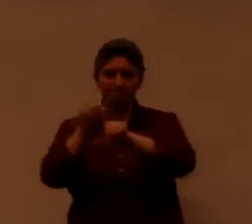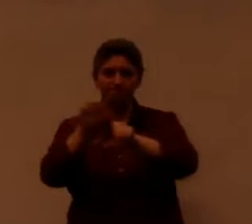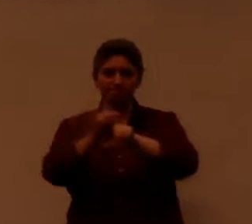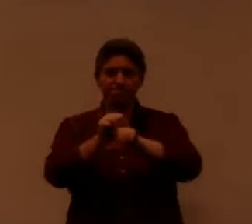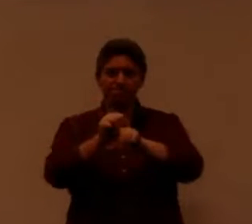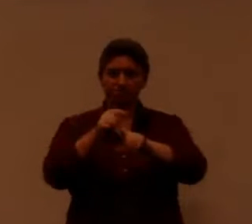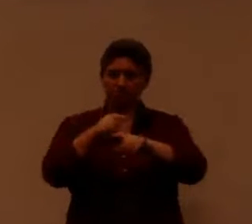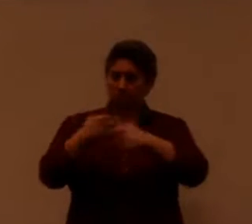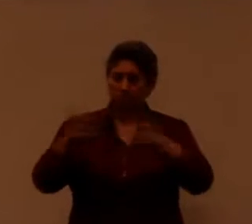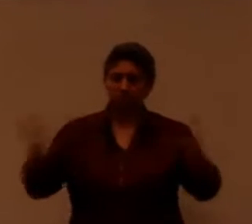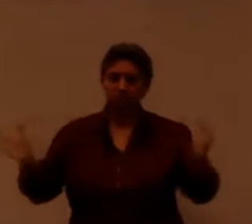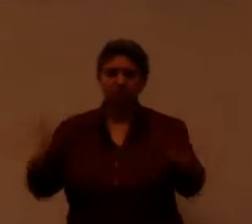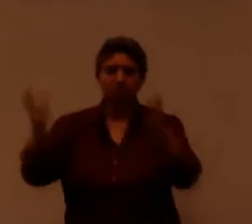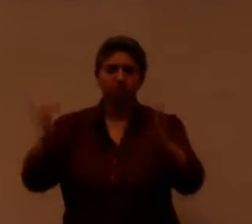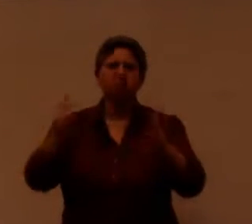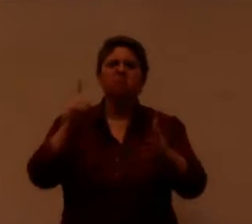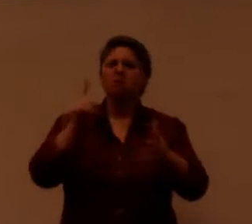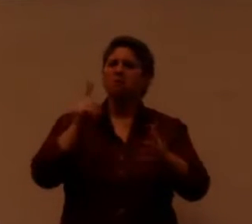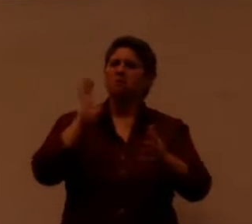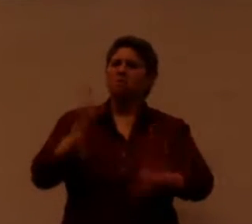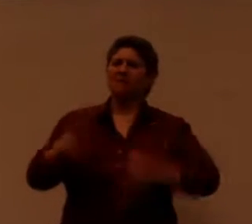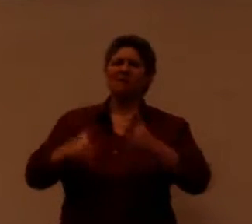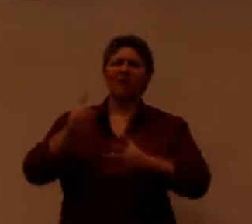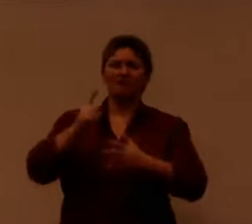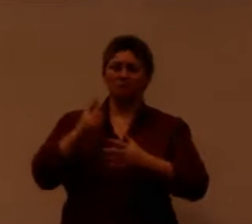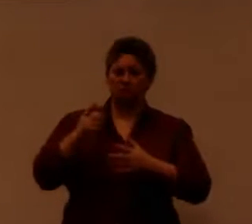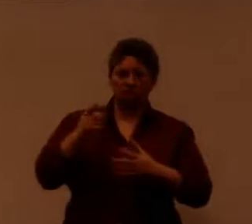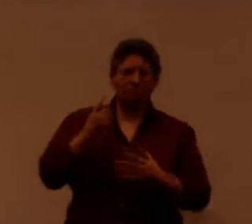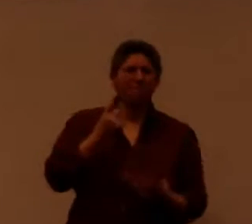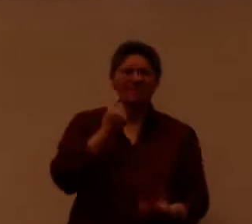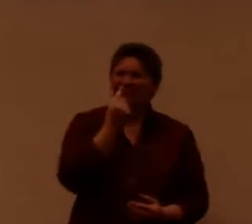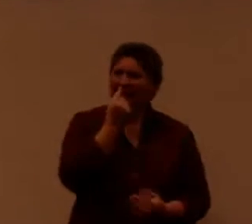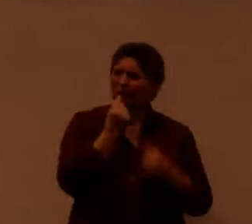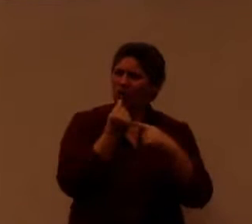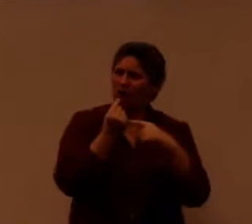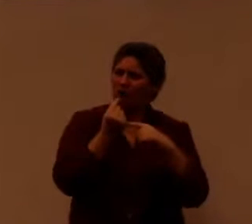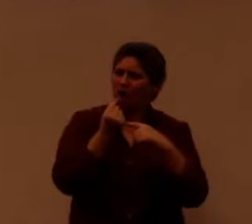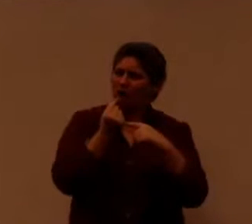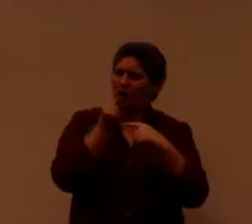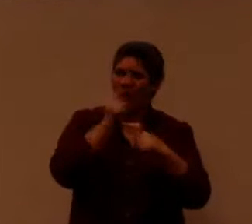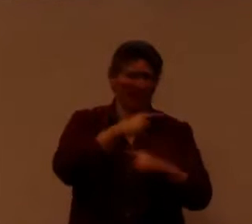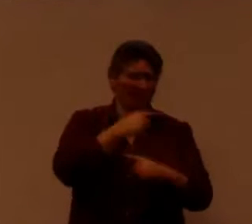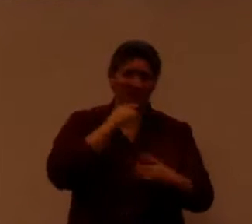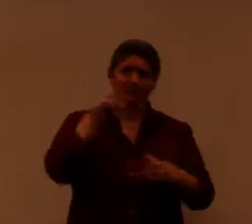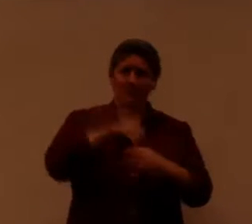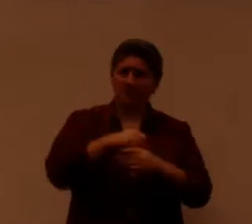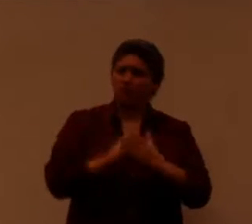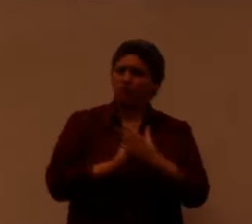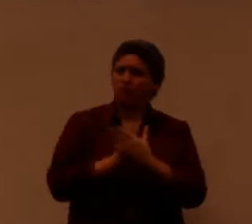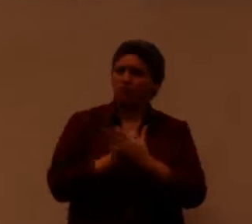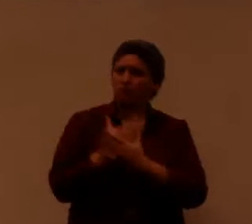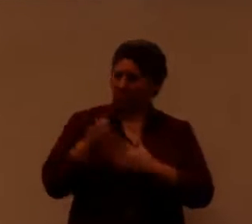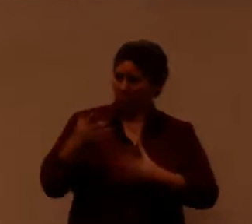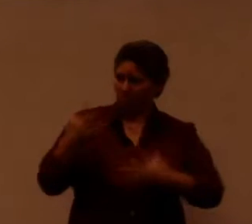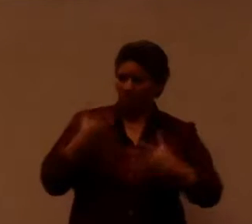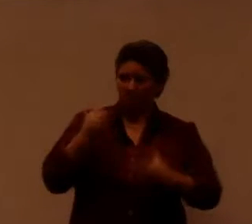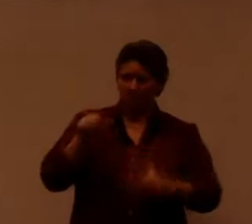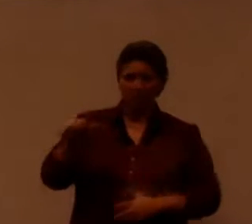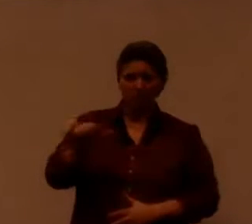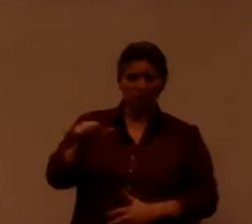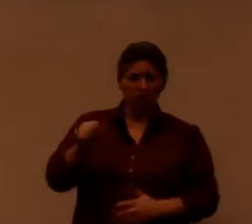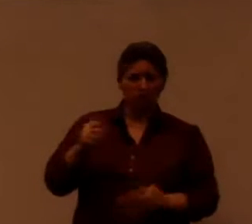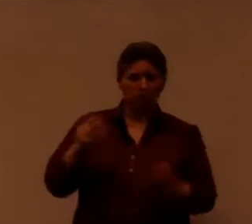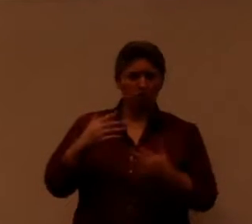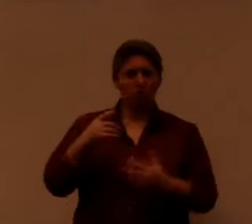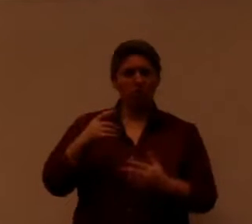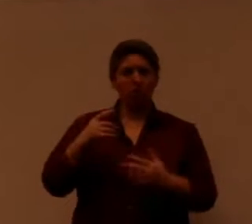just NDCS and Deaf Action, who will be able to identify perhaps young people, but we're looking for the potential of young people to go